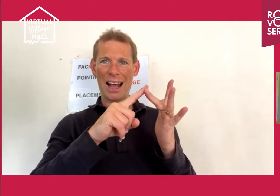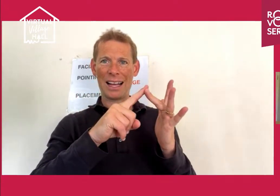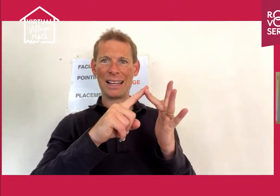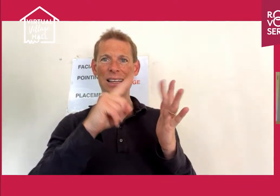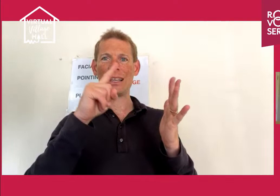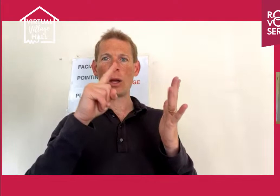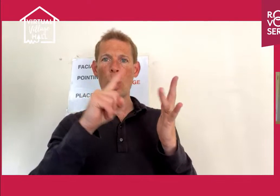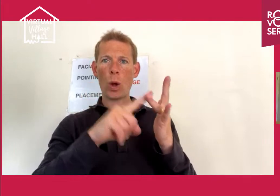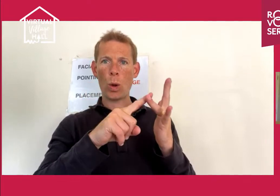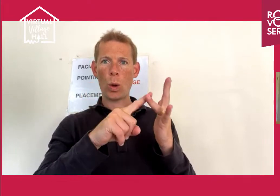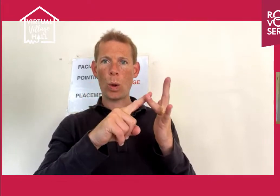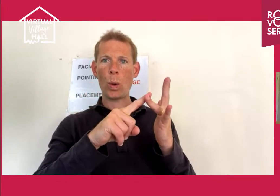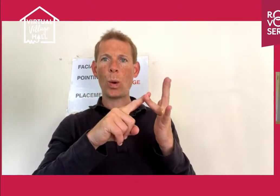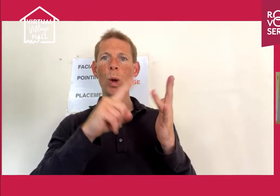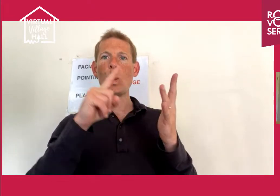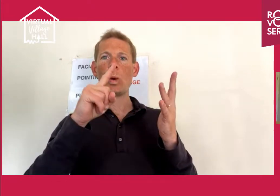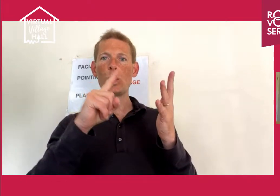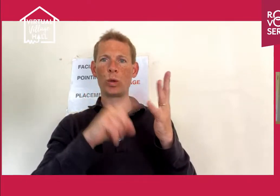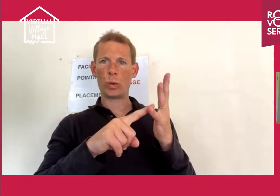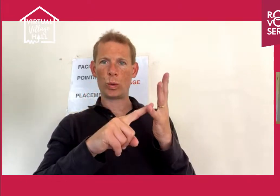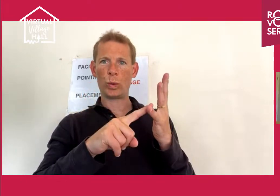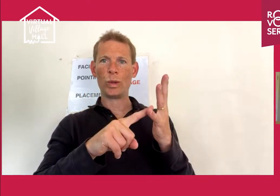I, O, and U.